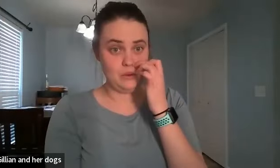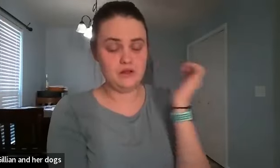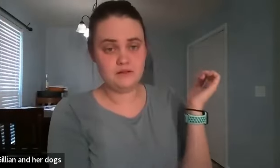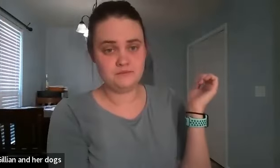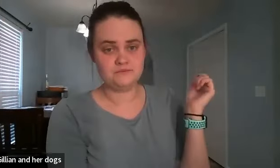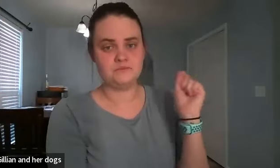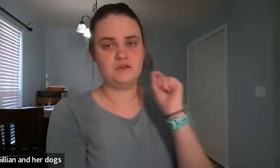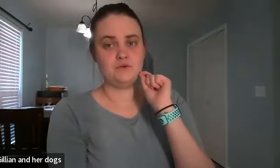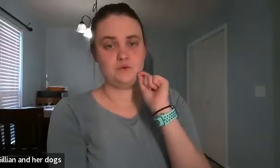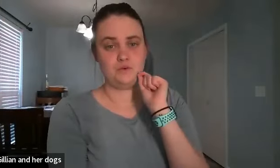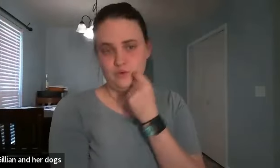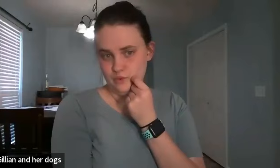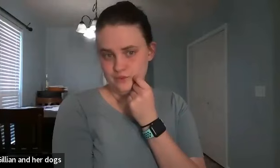cool. Cool.